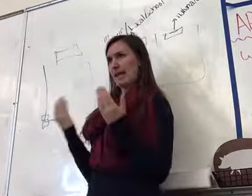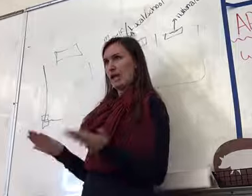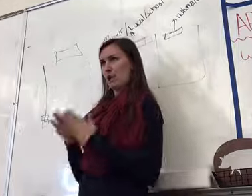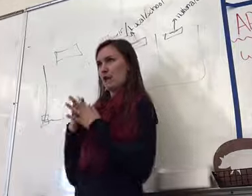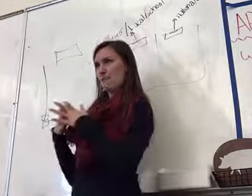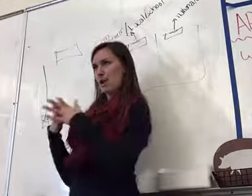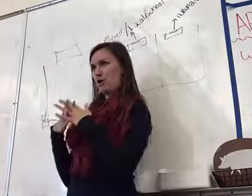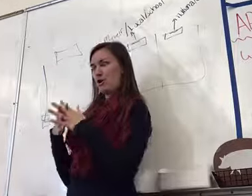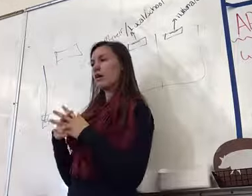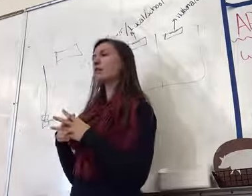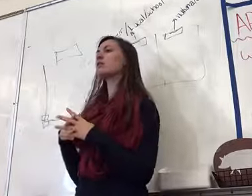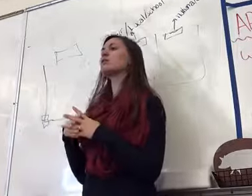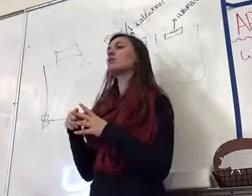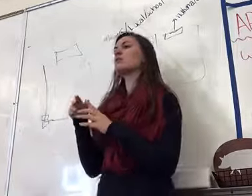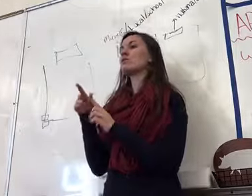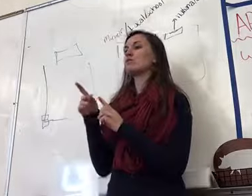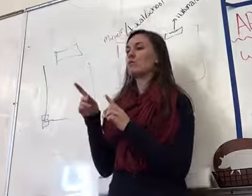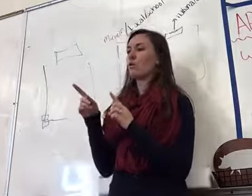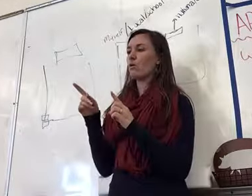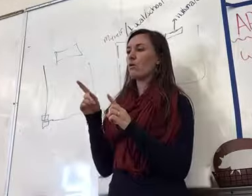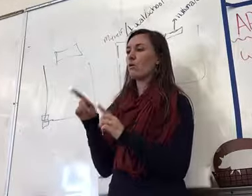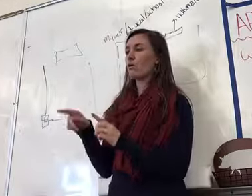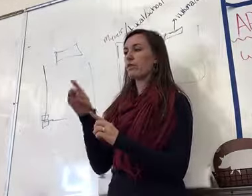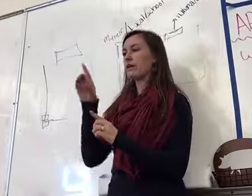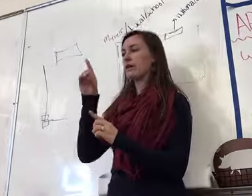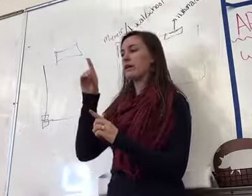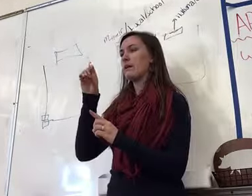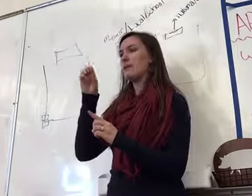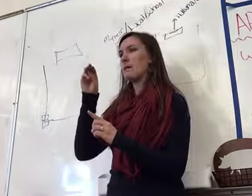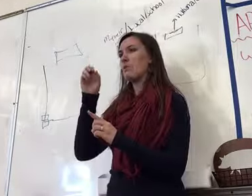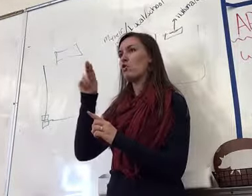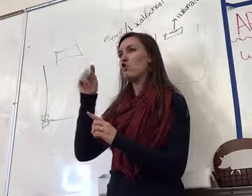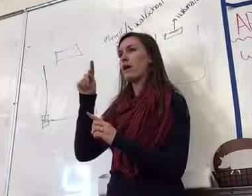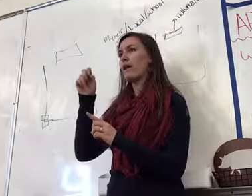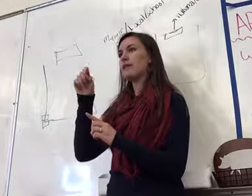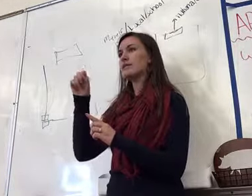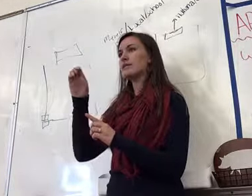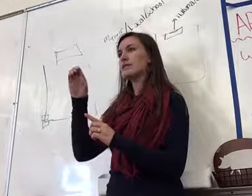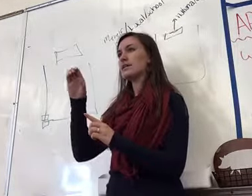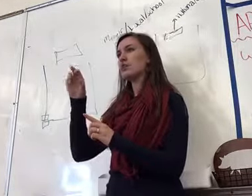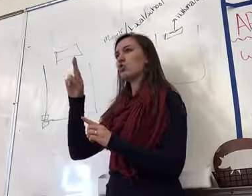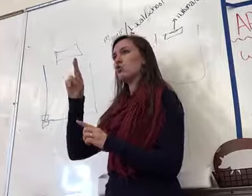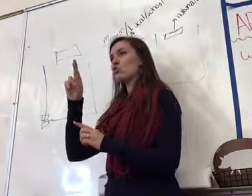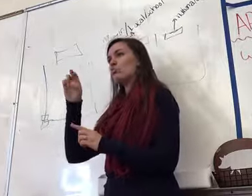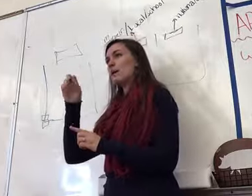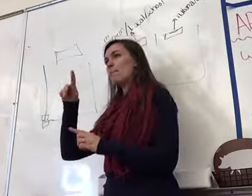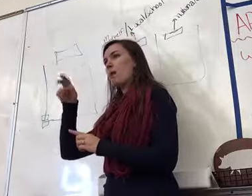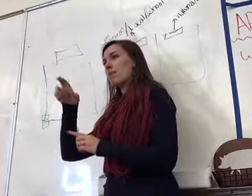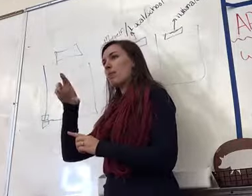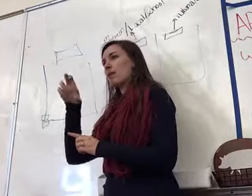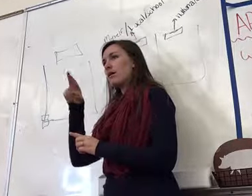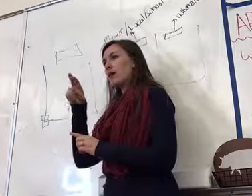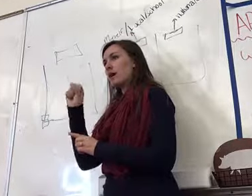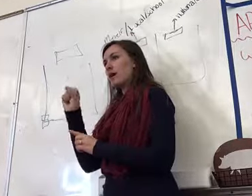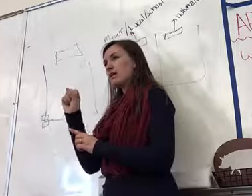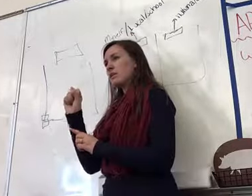also known as the Democratic Republicans. You will see both of those terms on today's quiz. if you're in my class. But you need to know both of